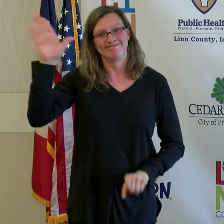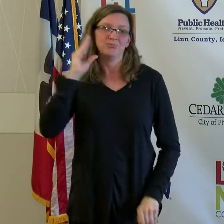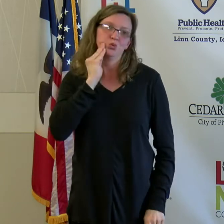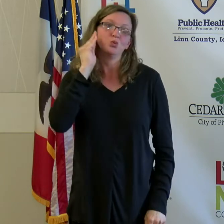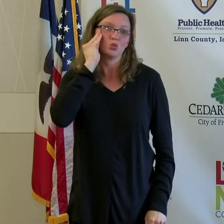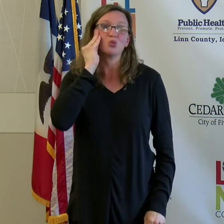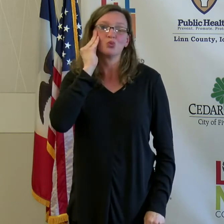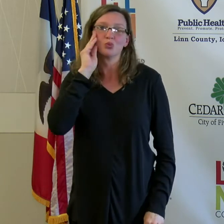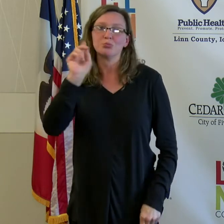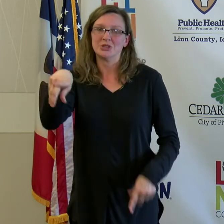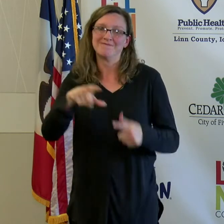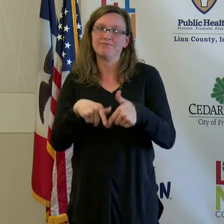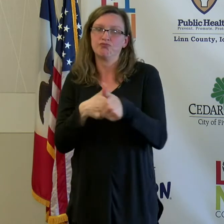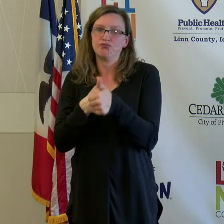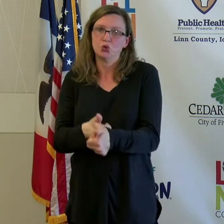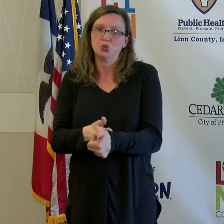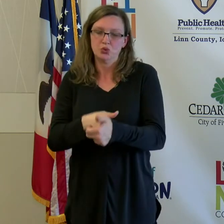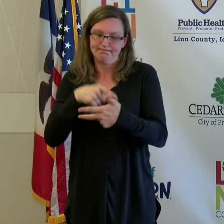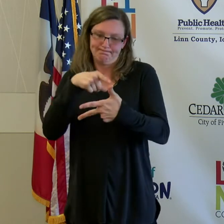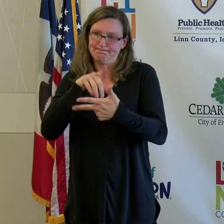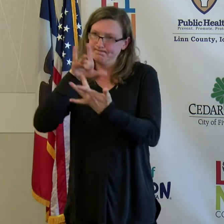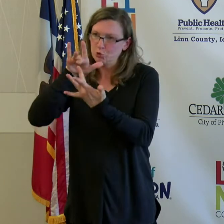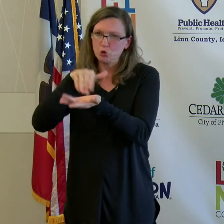metrics before returning to work.